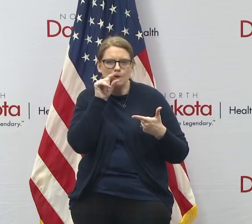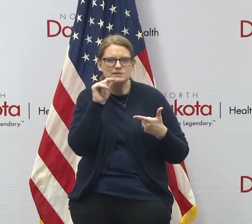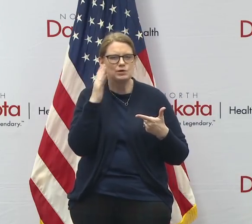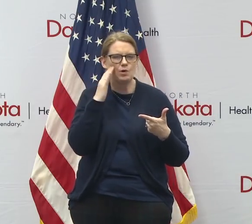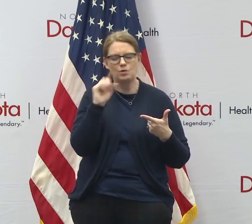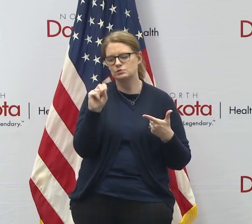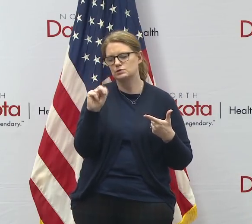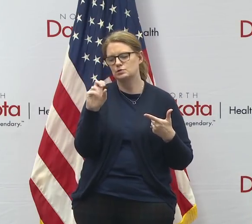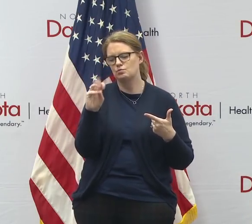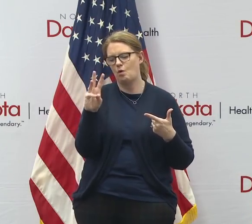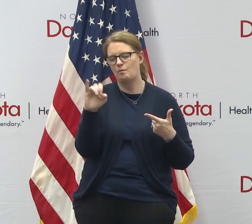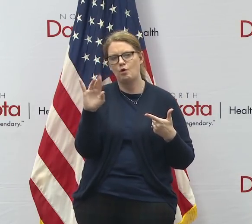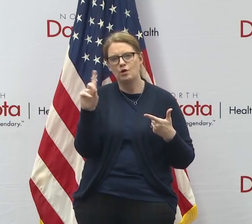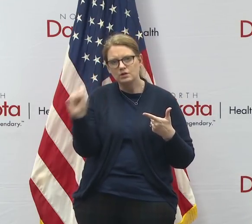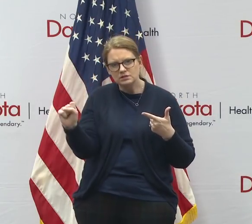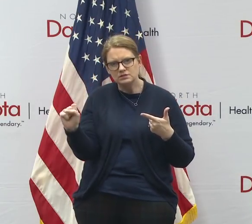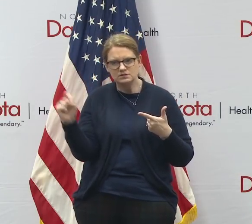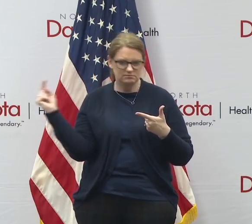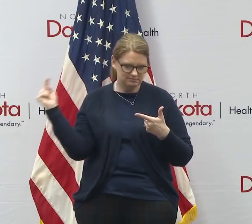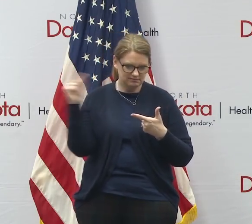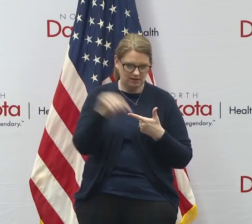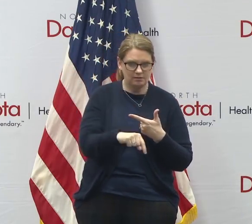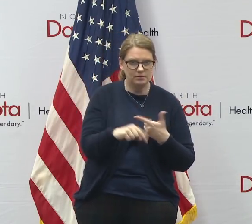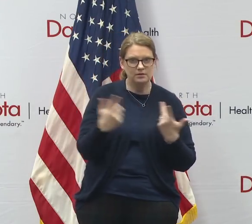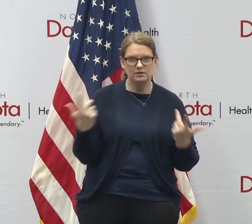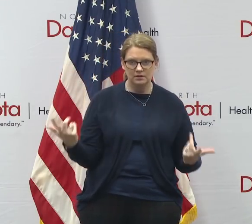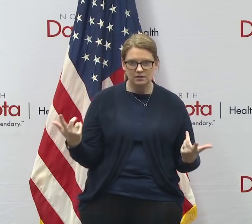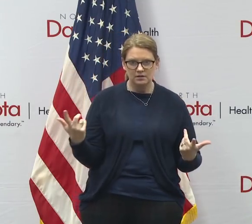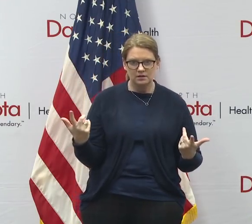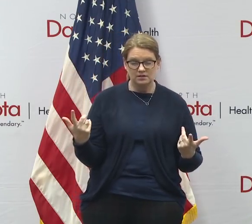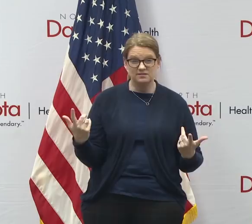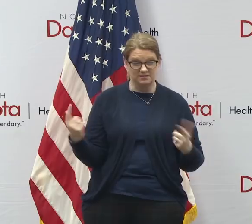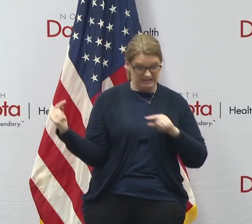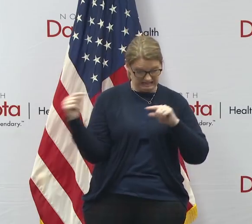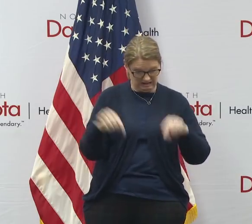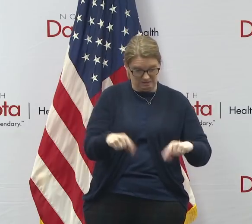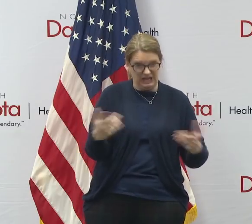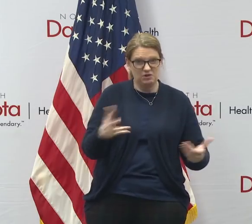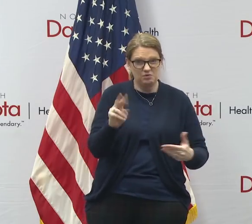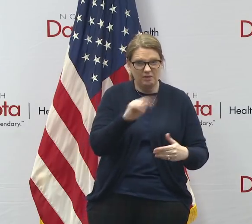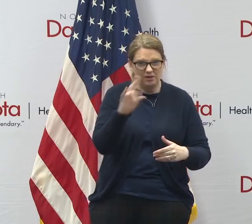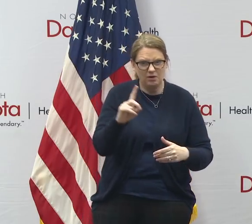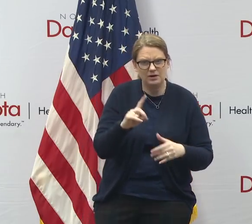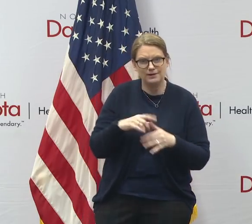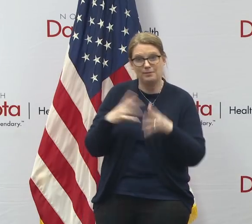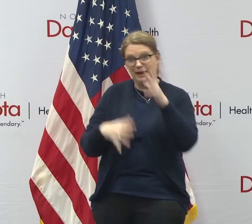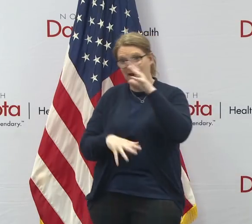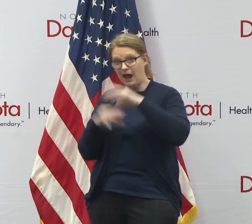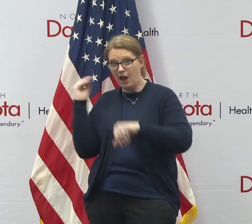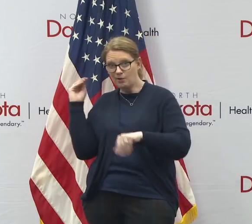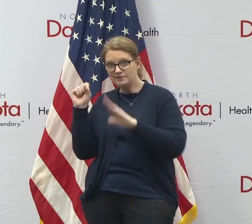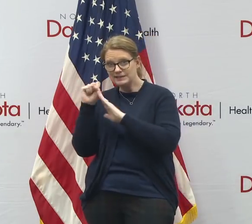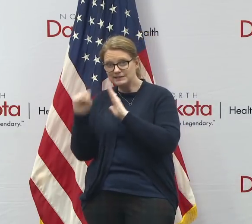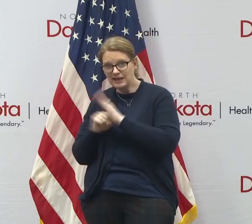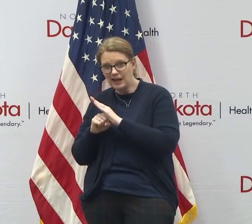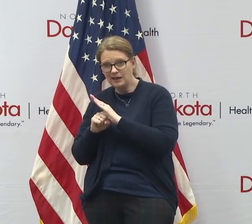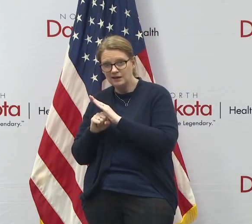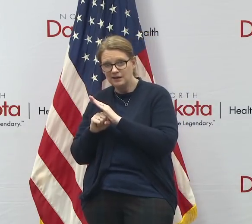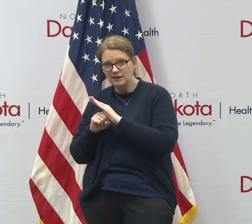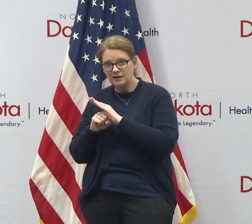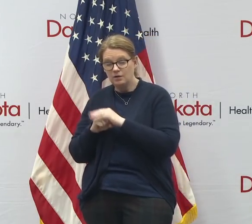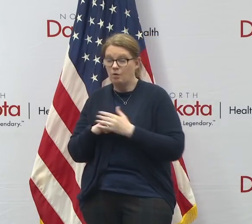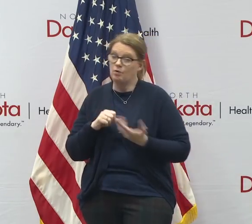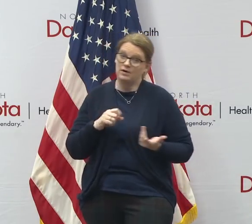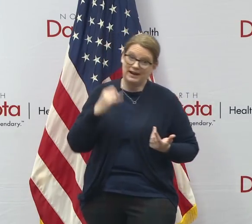break and you're back in North Dakota, if you're a snowbird returning to North Dakota this spring, or if you haven't come back yet, when you do